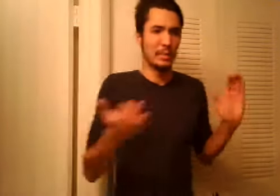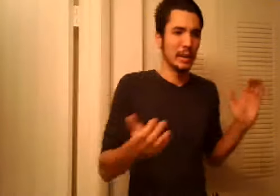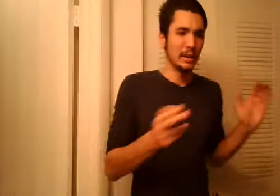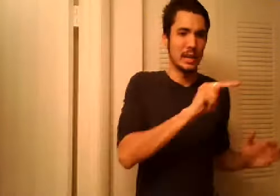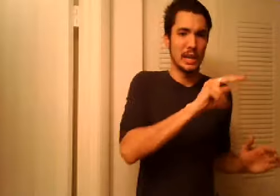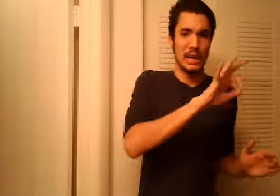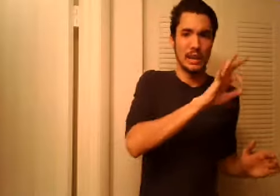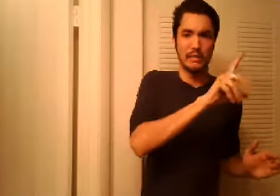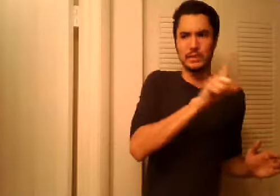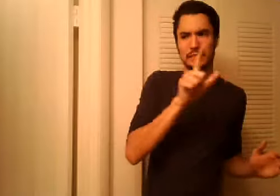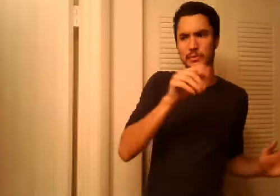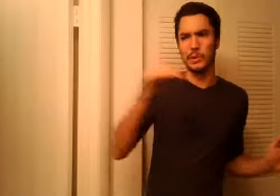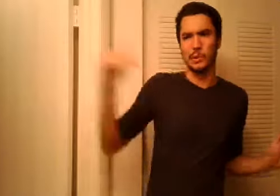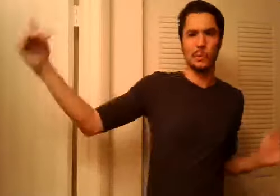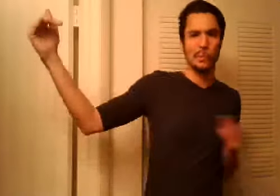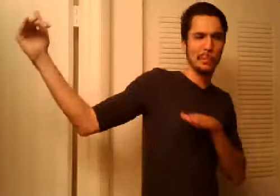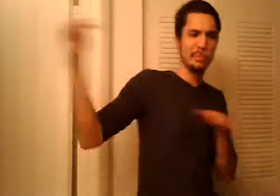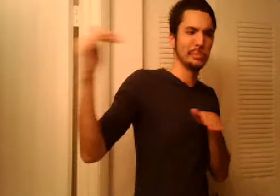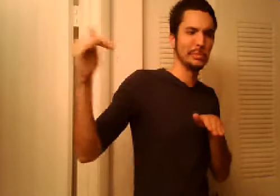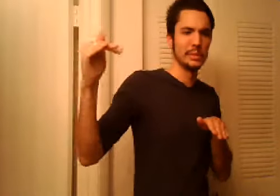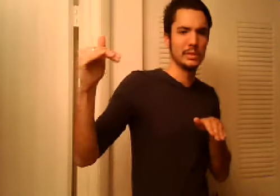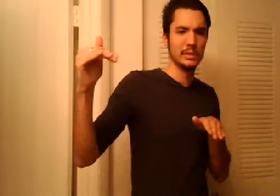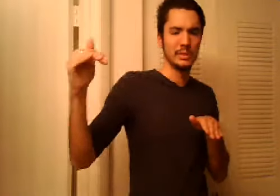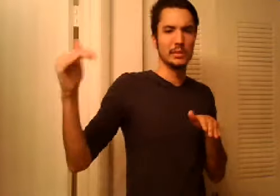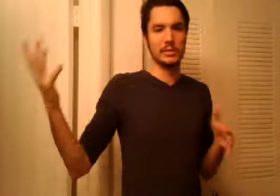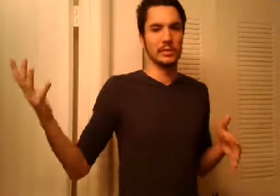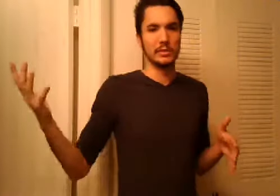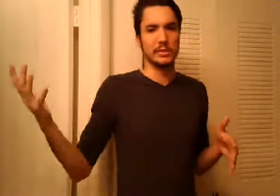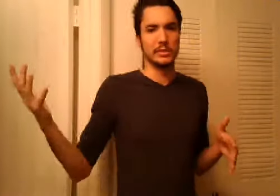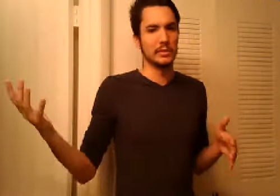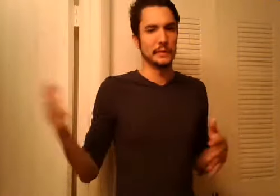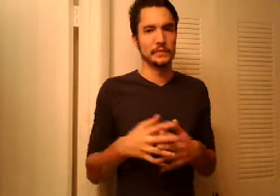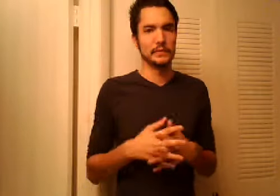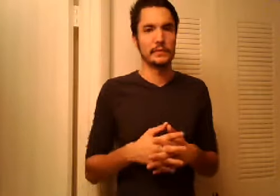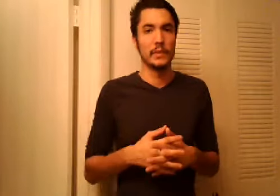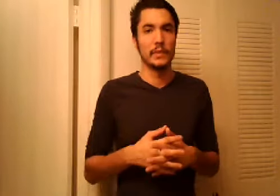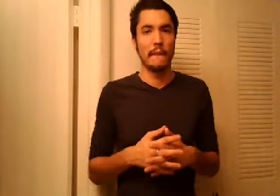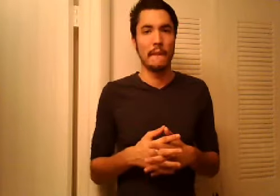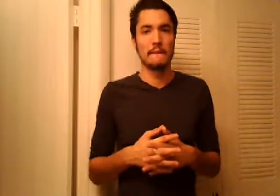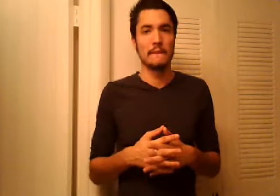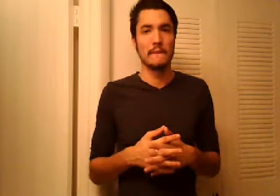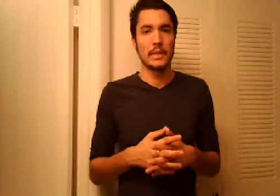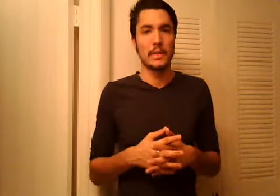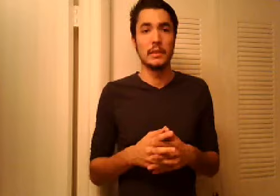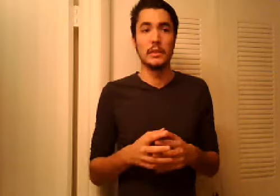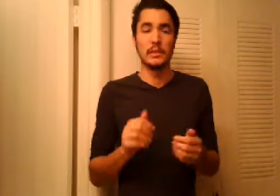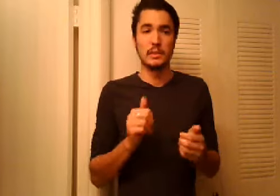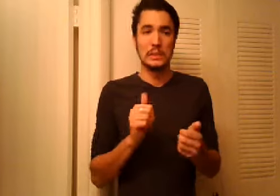are no college soccer teams. And so the idea that somehow the sport needs it to survive doesn't make any